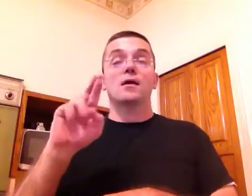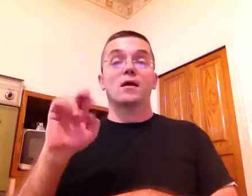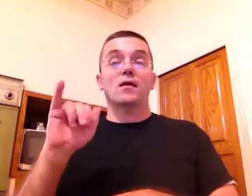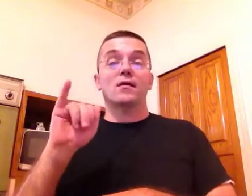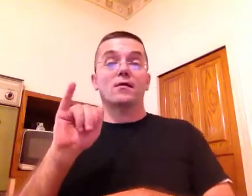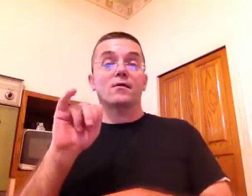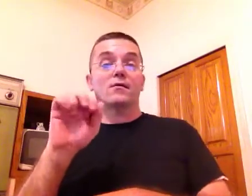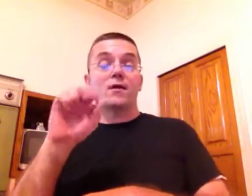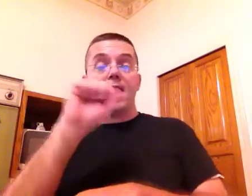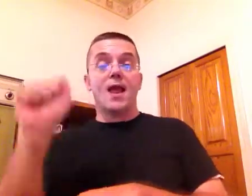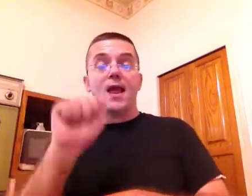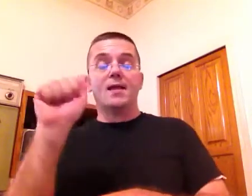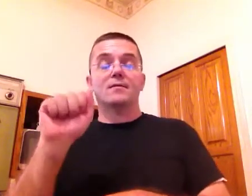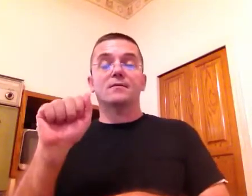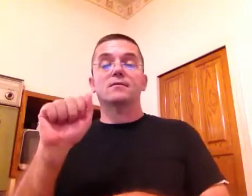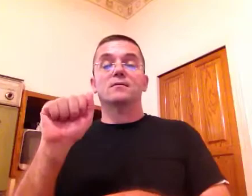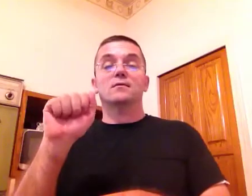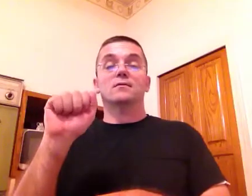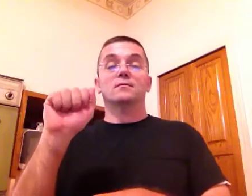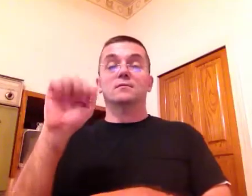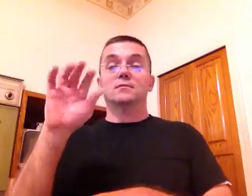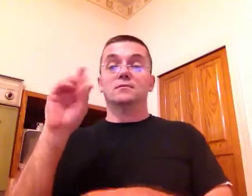Twitter too, at Dave Ramsey if you want, or at Ramsey Show,